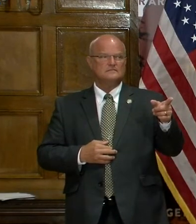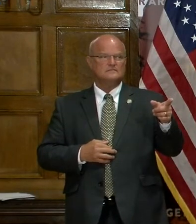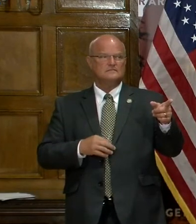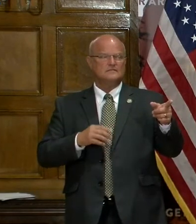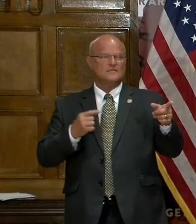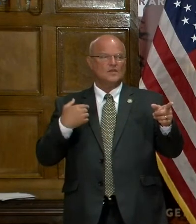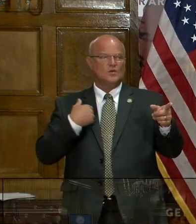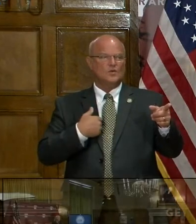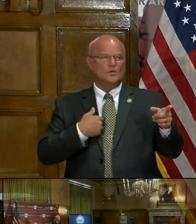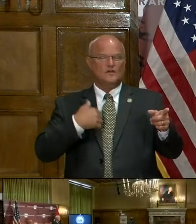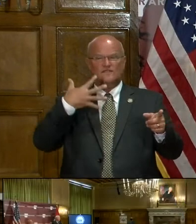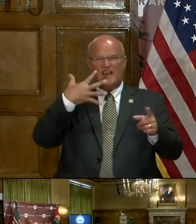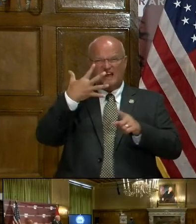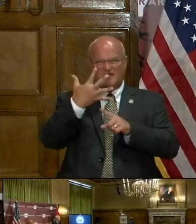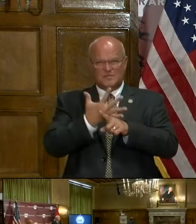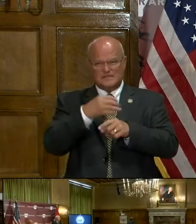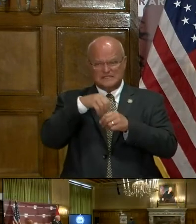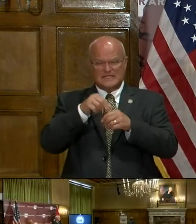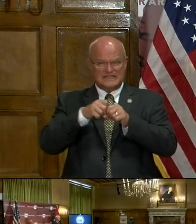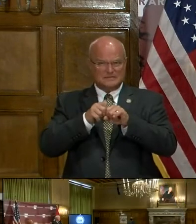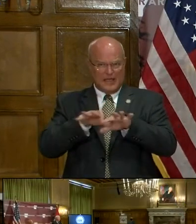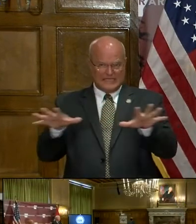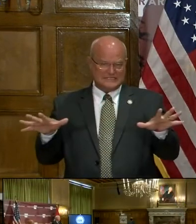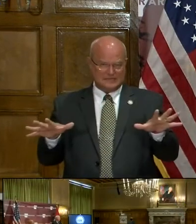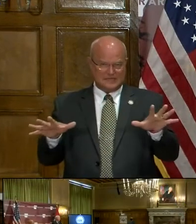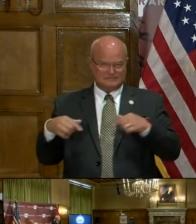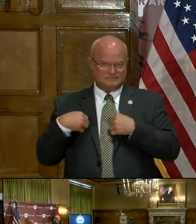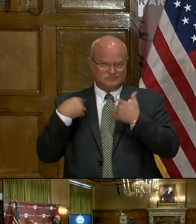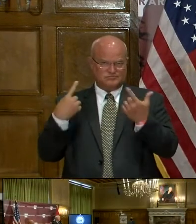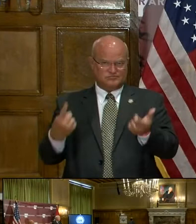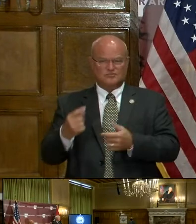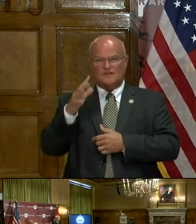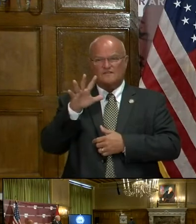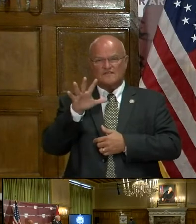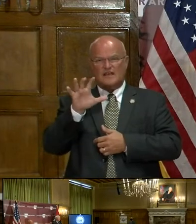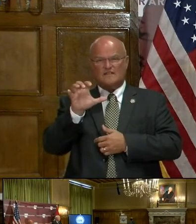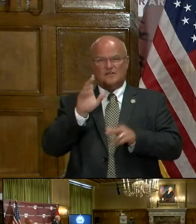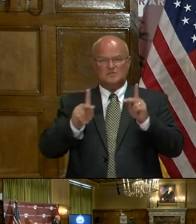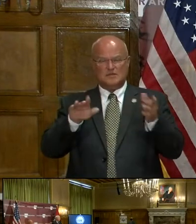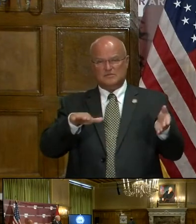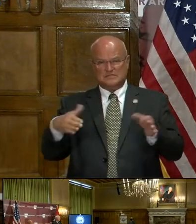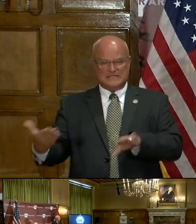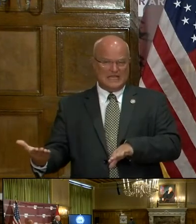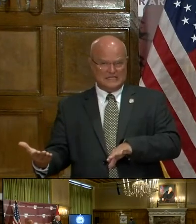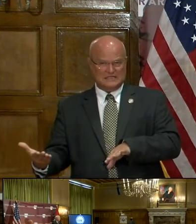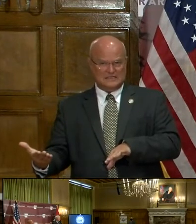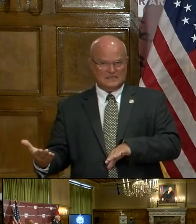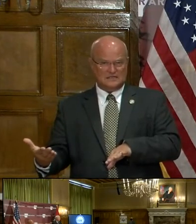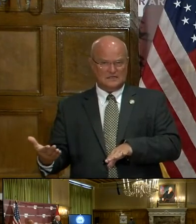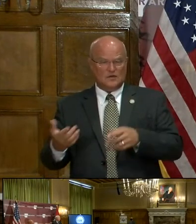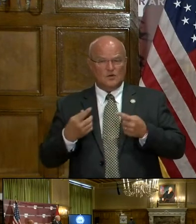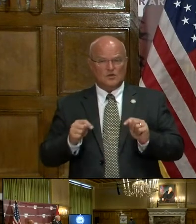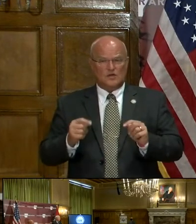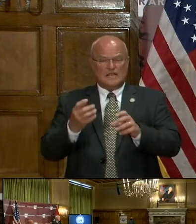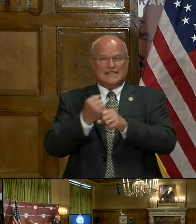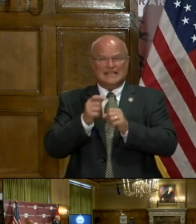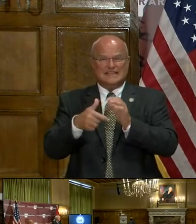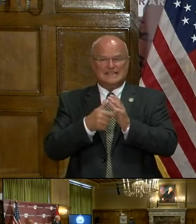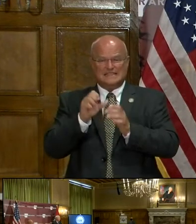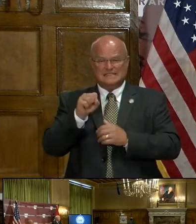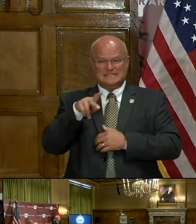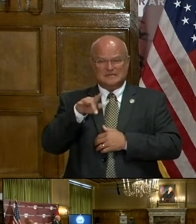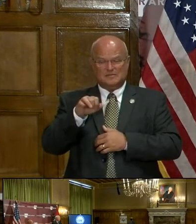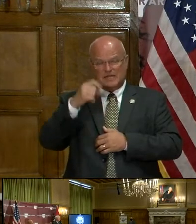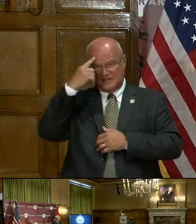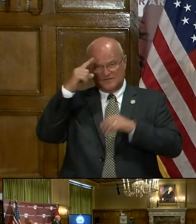Governor, we're 5 months into this pandemic. We've got more than 500 people dead. You're trying to get these supplies